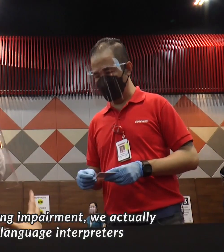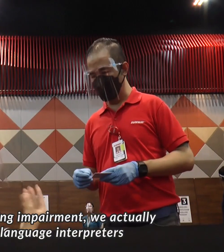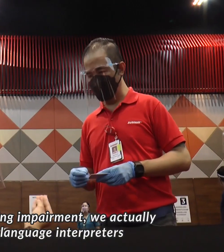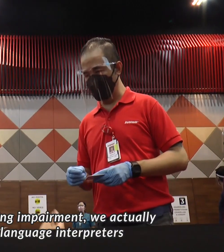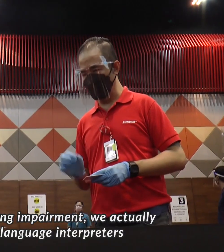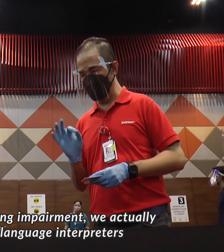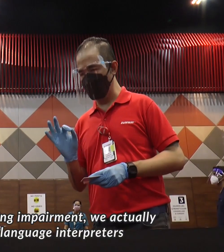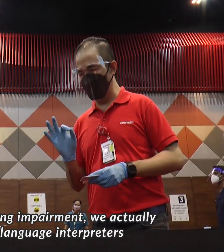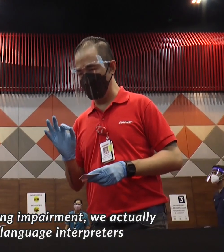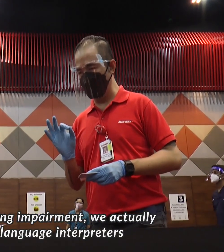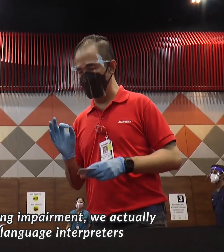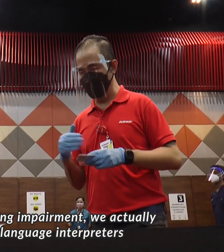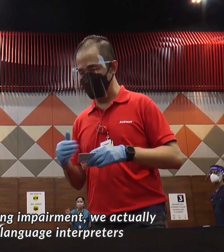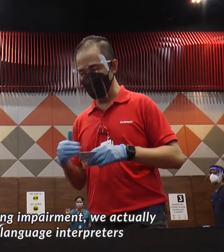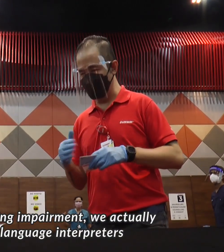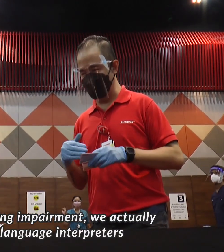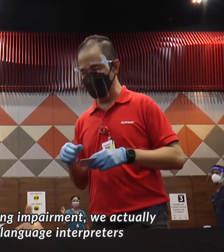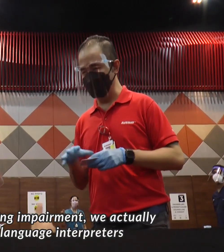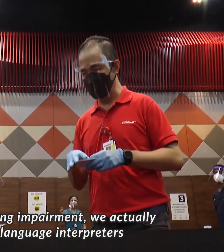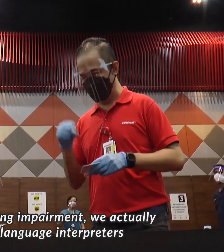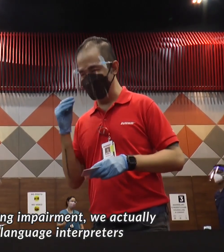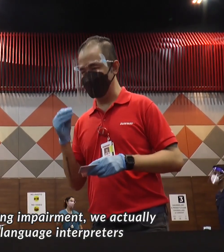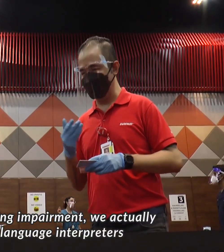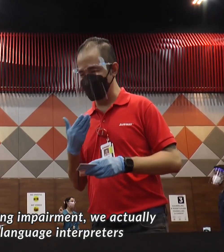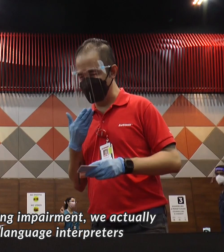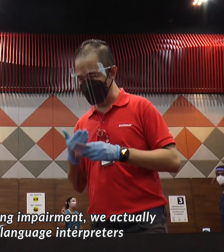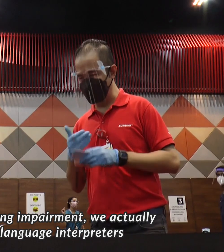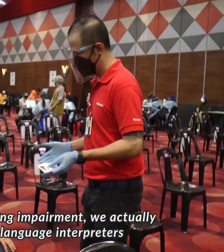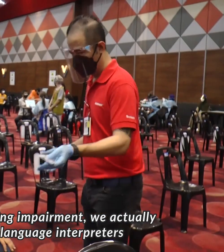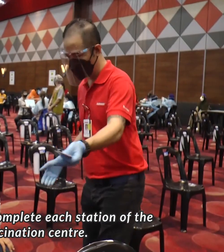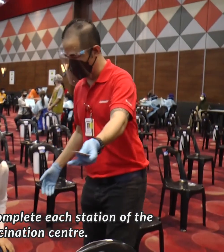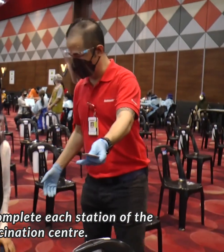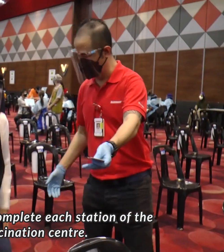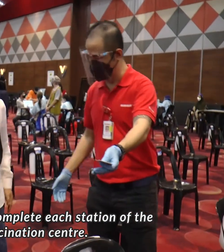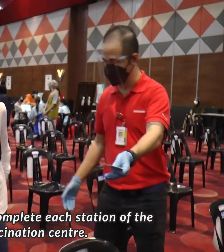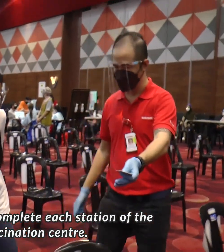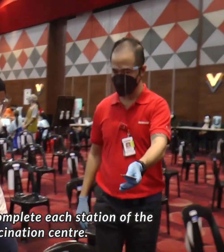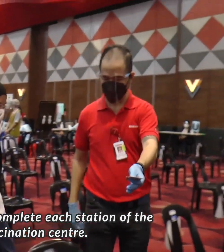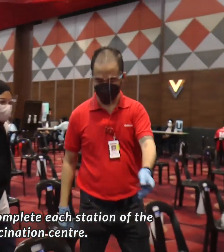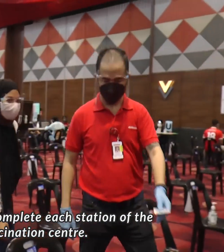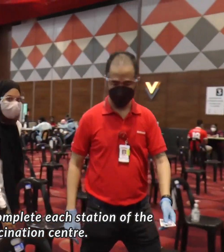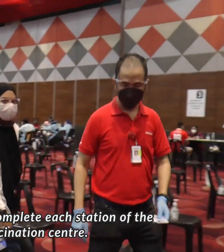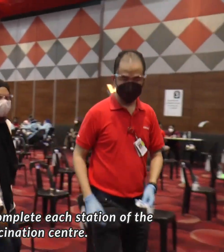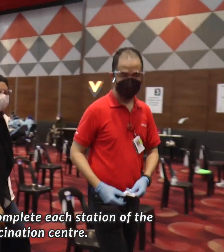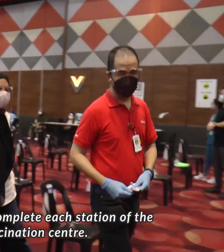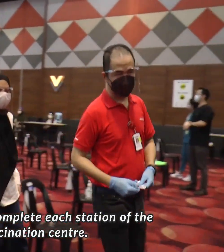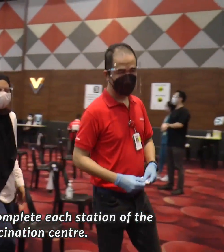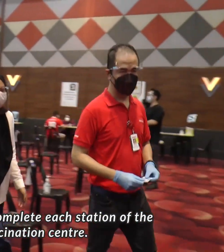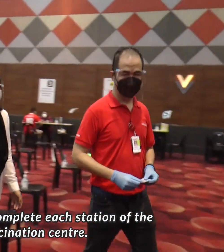As for the hearing impairment, we actually have sign language interpreters to help them to complete each station of the vaccination